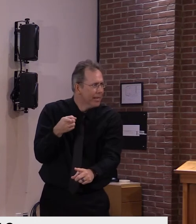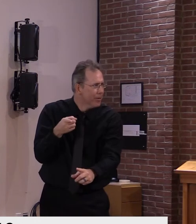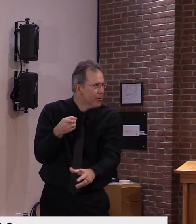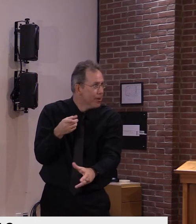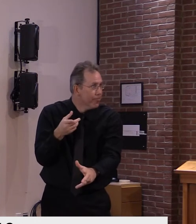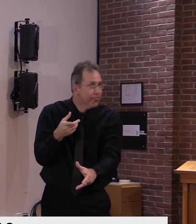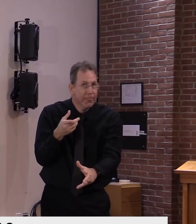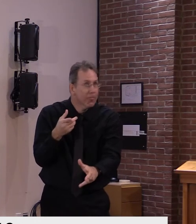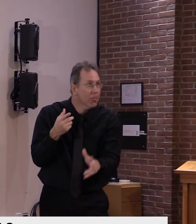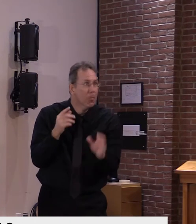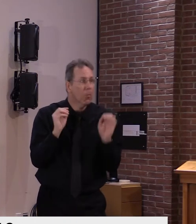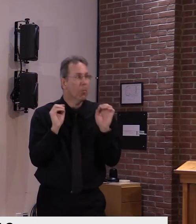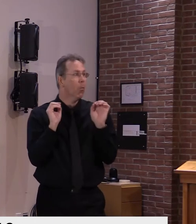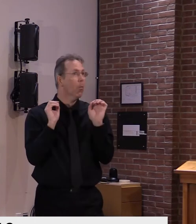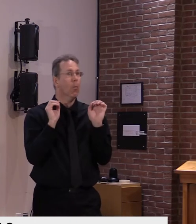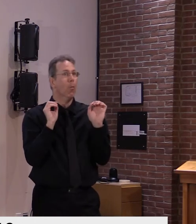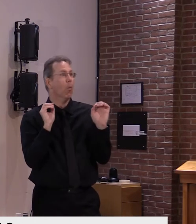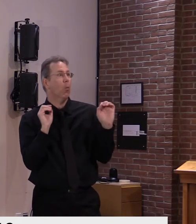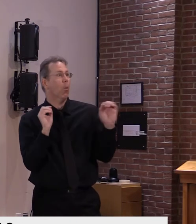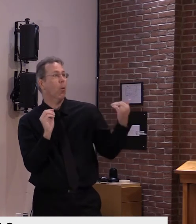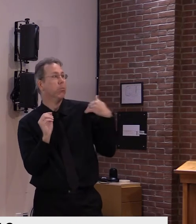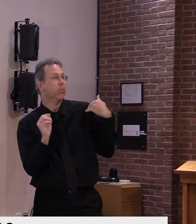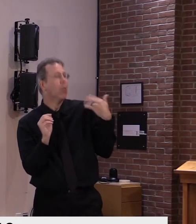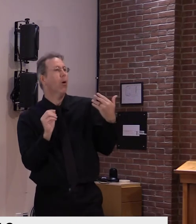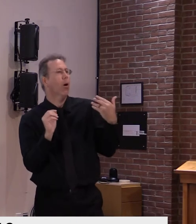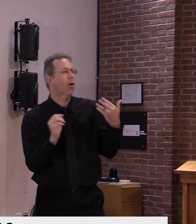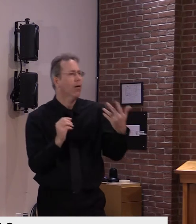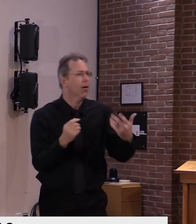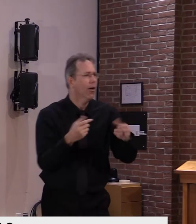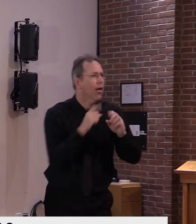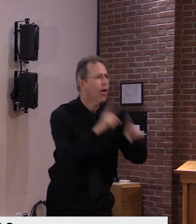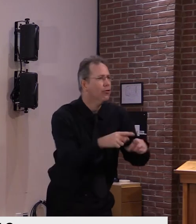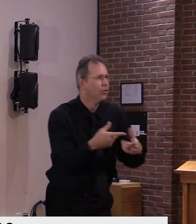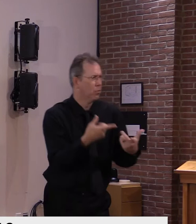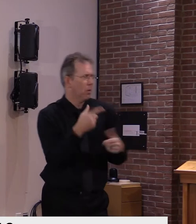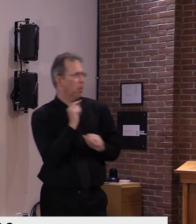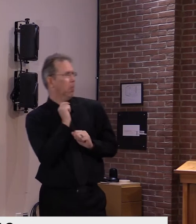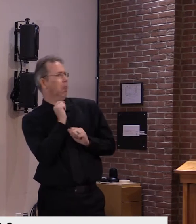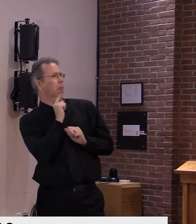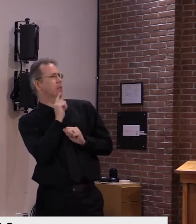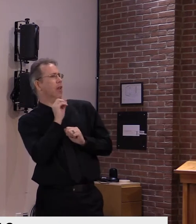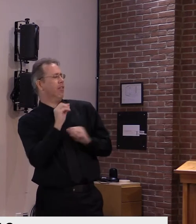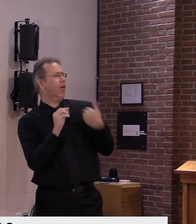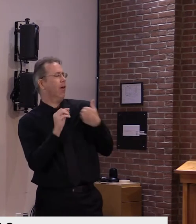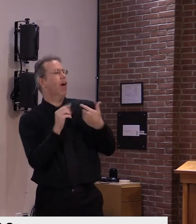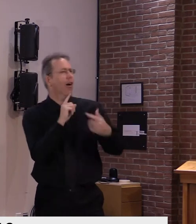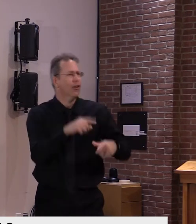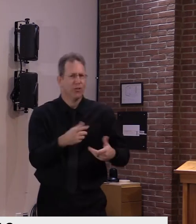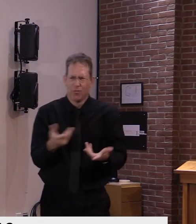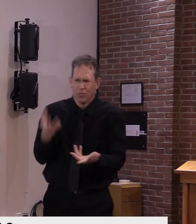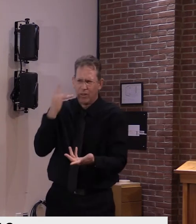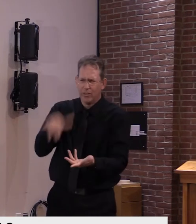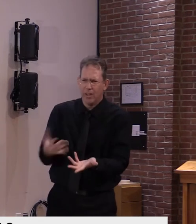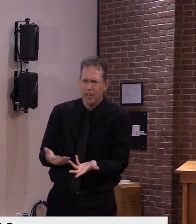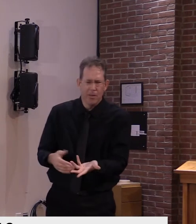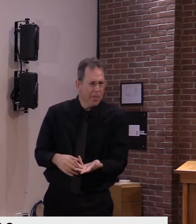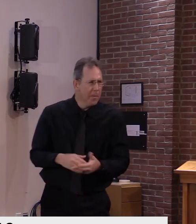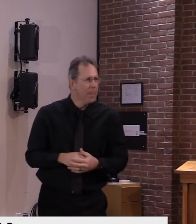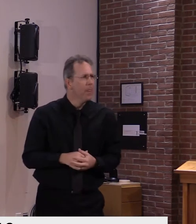they're brought up in the media. Sure. Greg, we have also, just for the record, added the weekly update, which was presented on